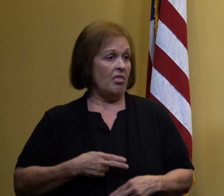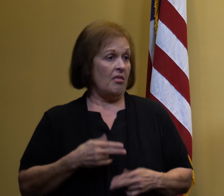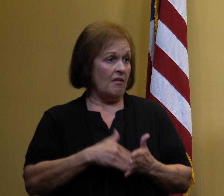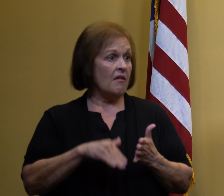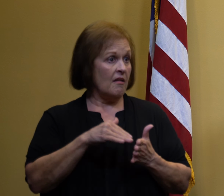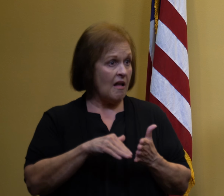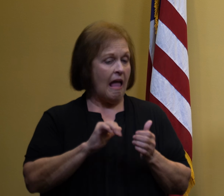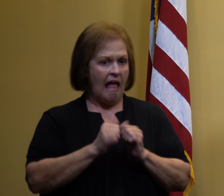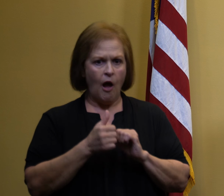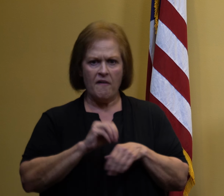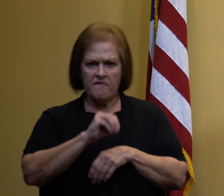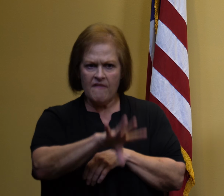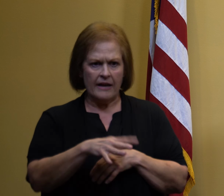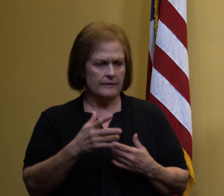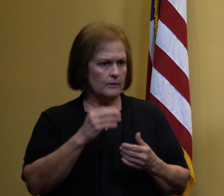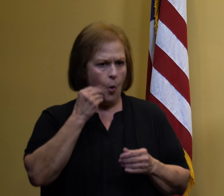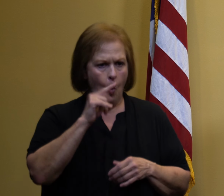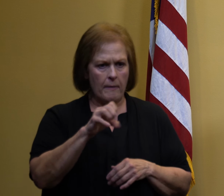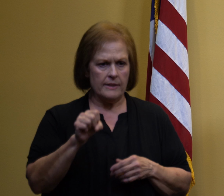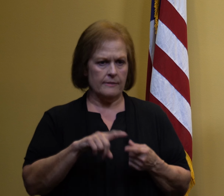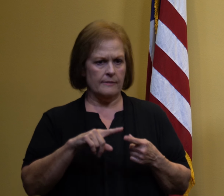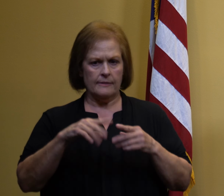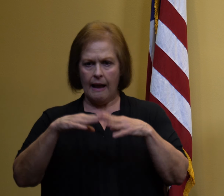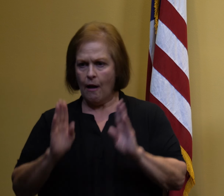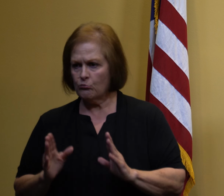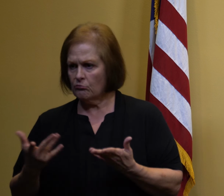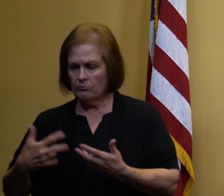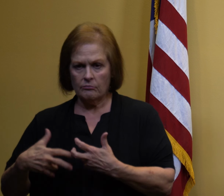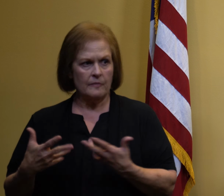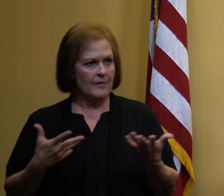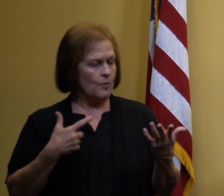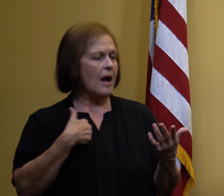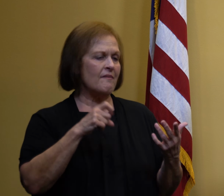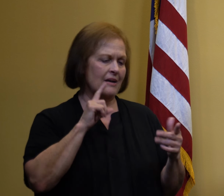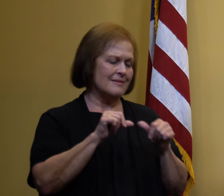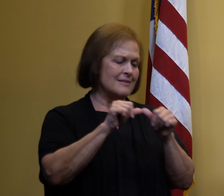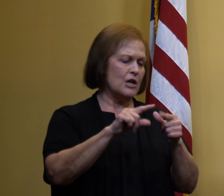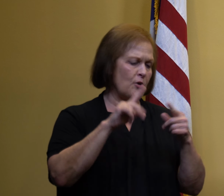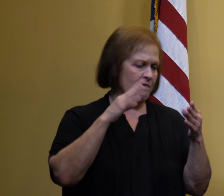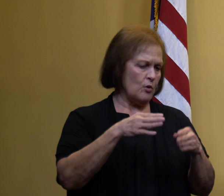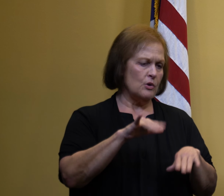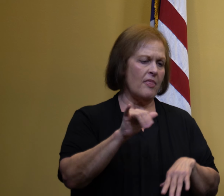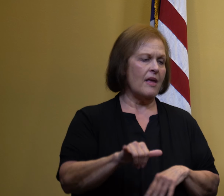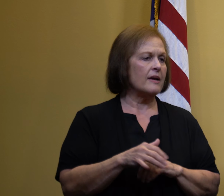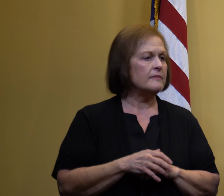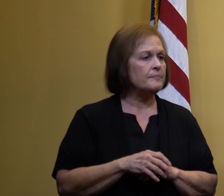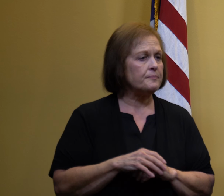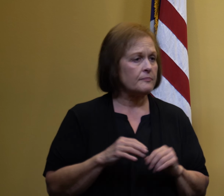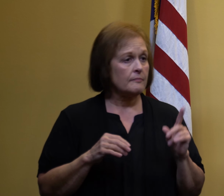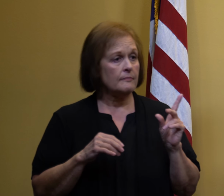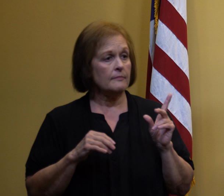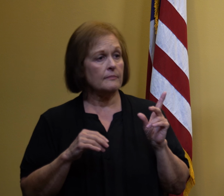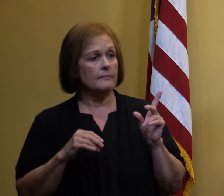it touches everything from homelessness to housing. It's just something that we'll have to continue to focus on. One more question, then I'm done. If you could give